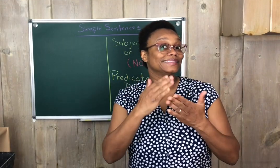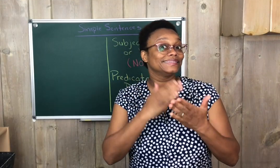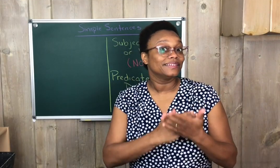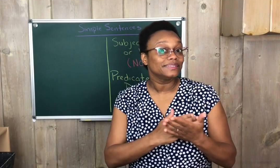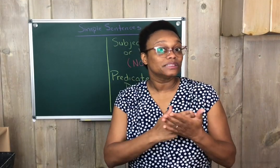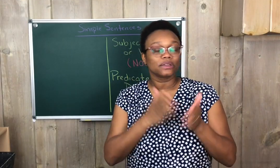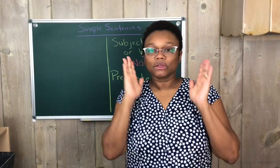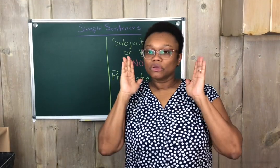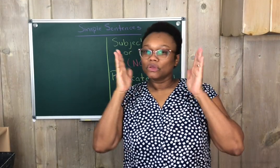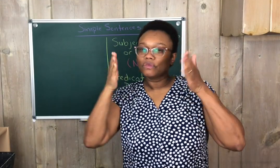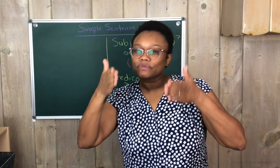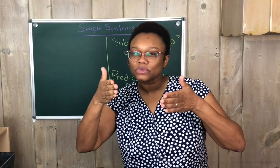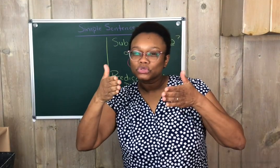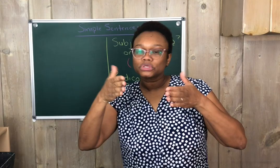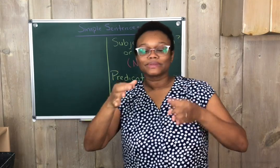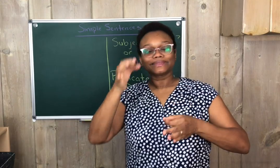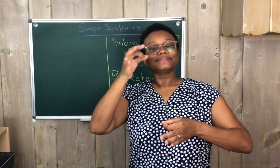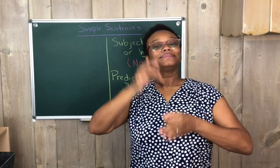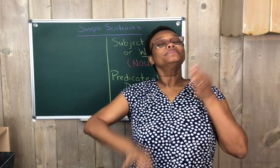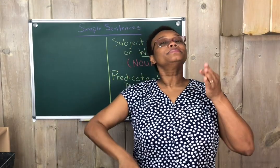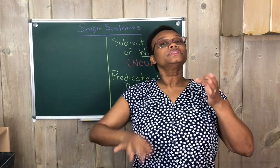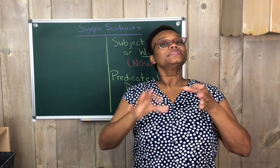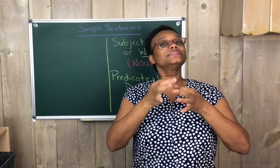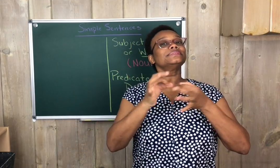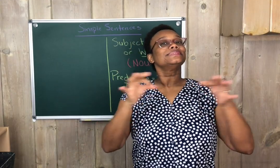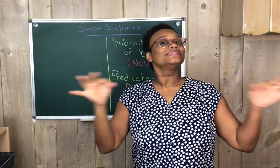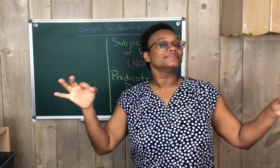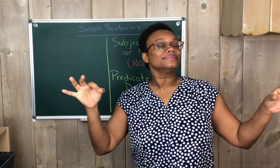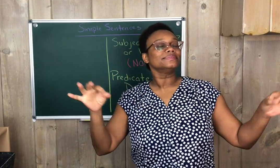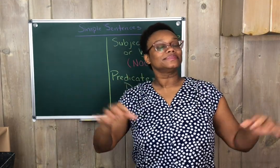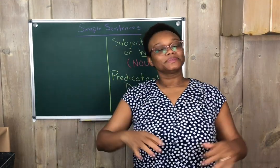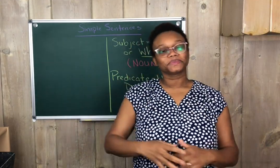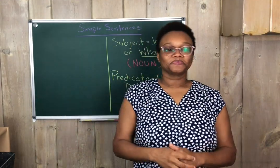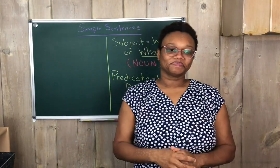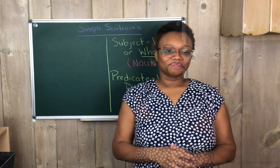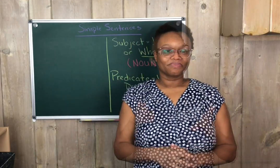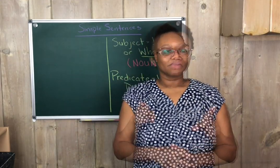So today's lesson, we're going to be focusing on simple sentences.